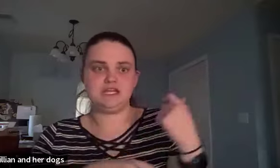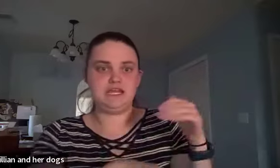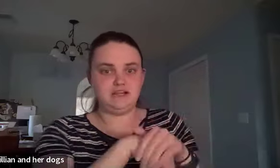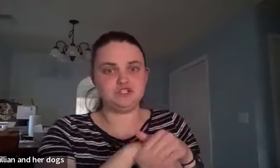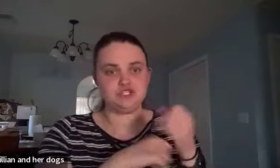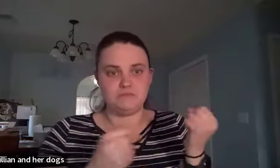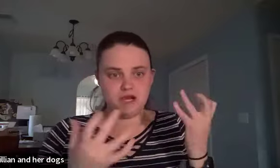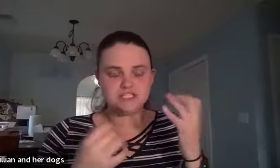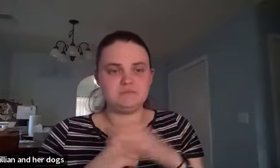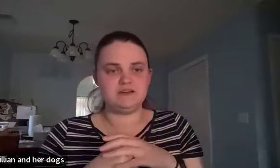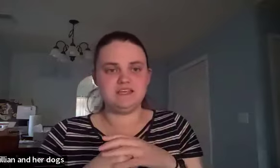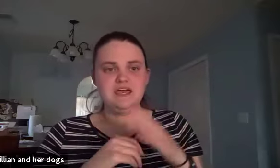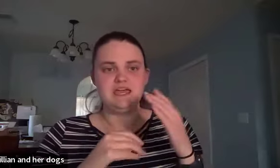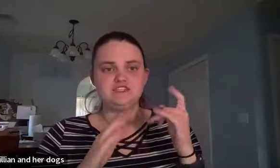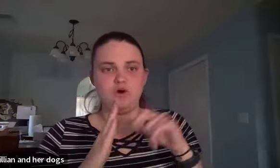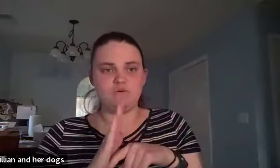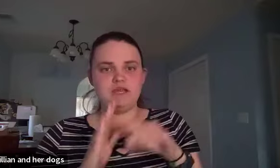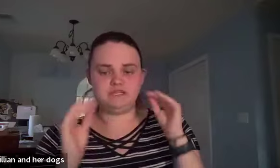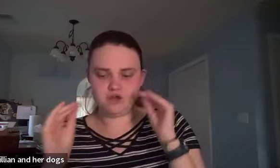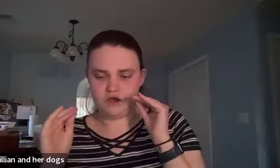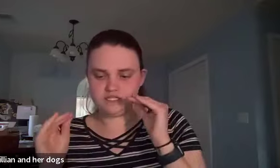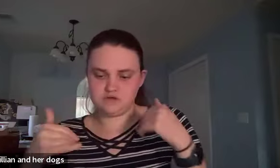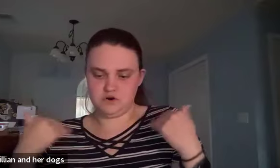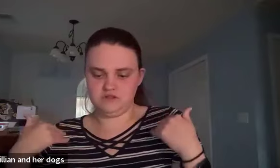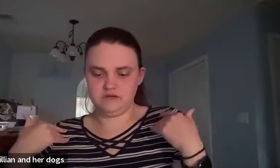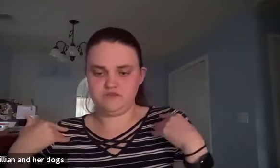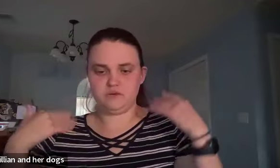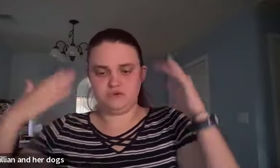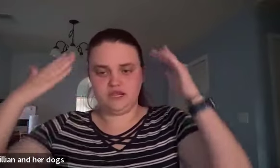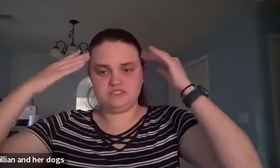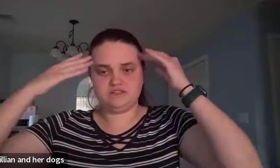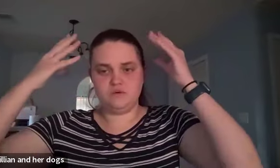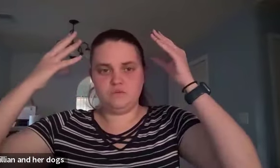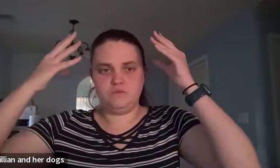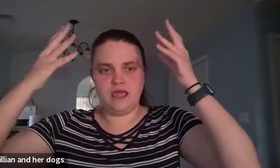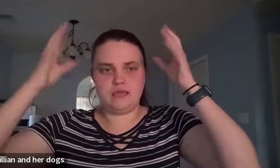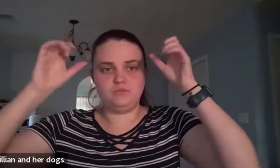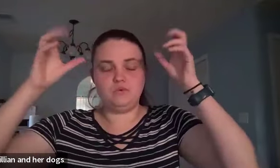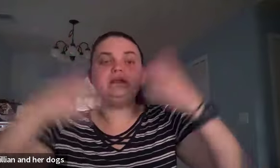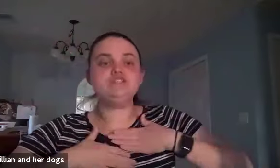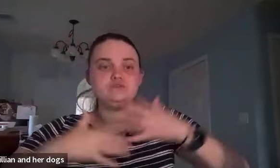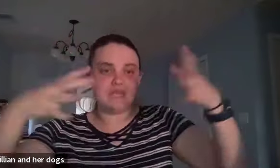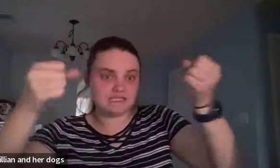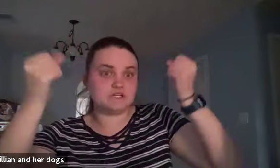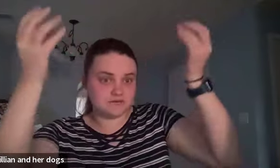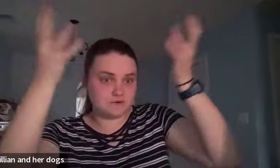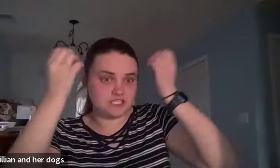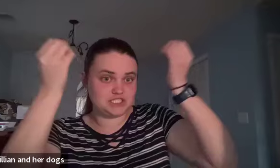and English so much, is because it's already been taught so early when their brain was so willing to take as much information